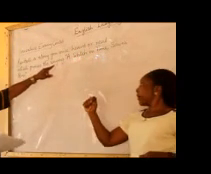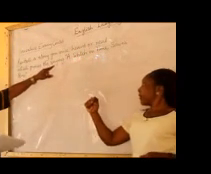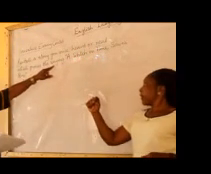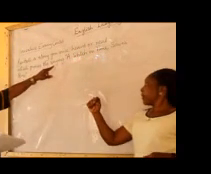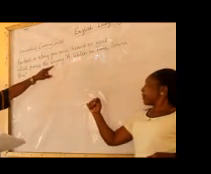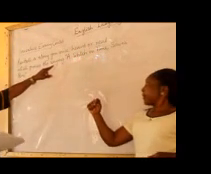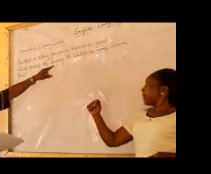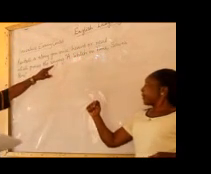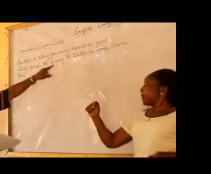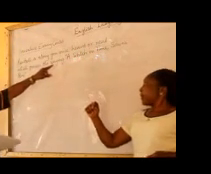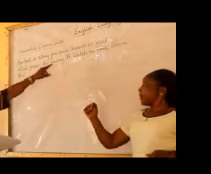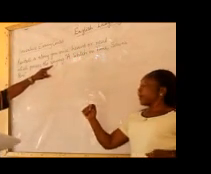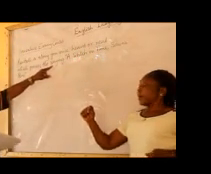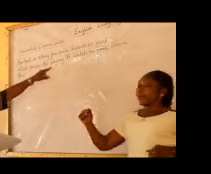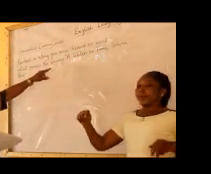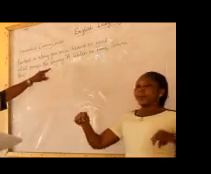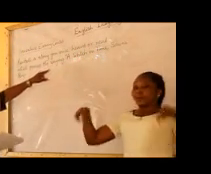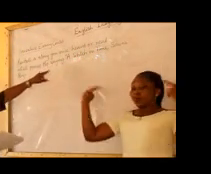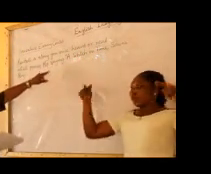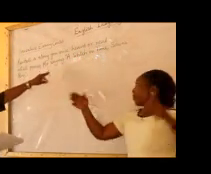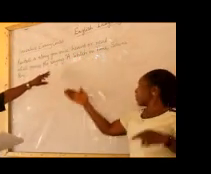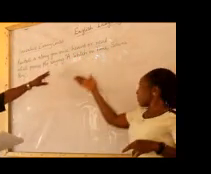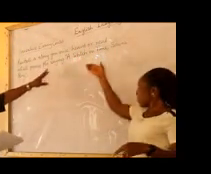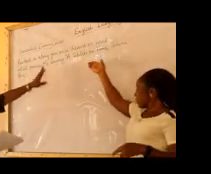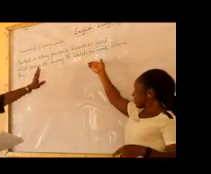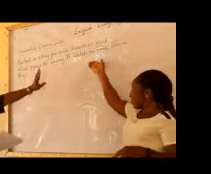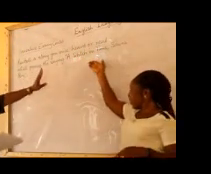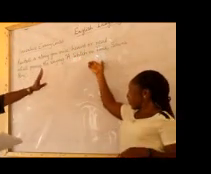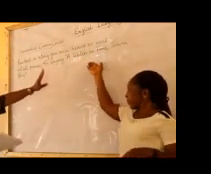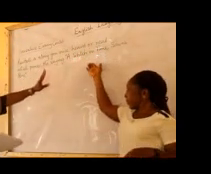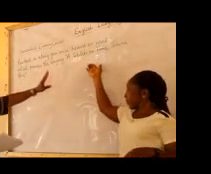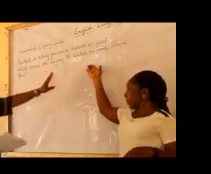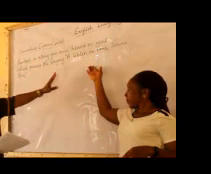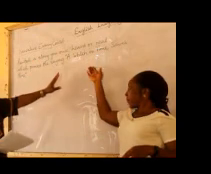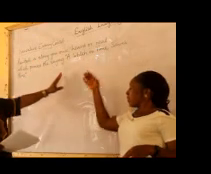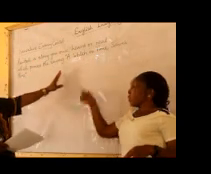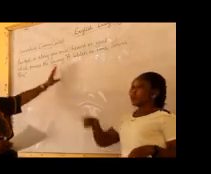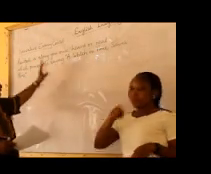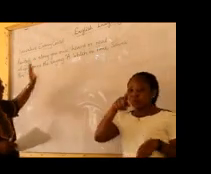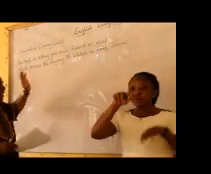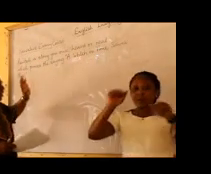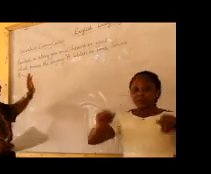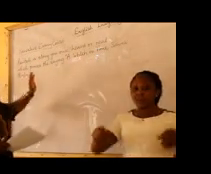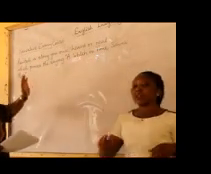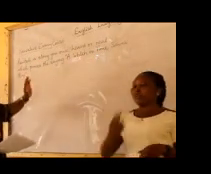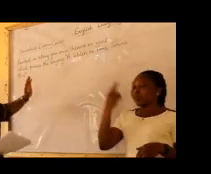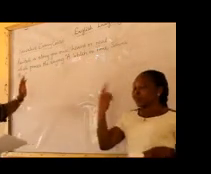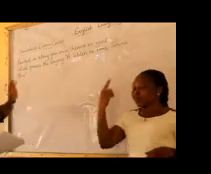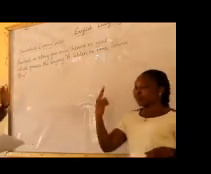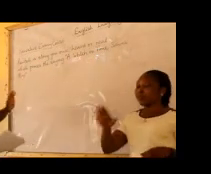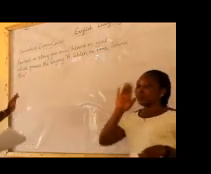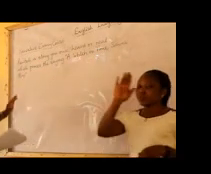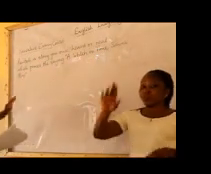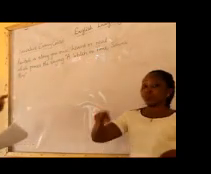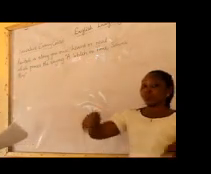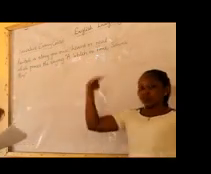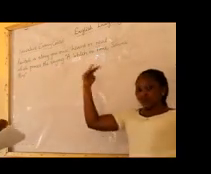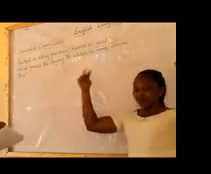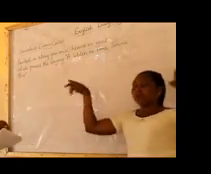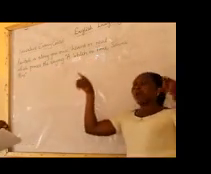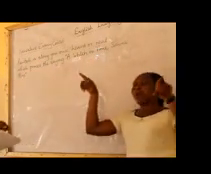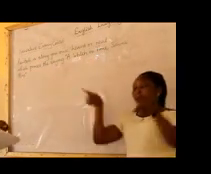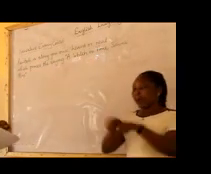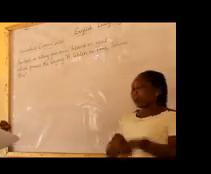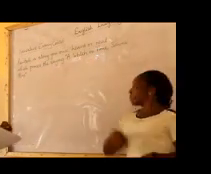subject matter, as your title. You can use it as "A Stitch in Time Saves